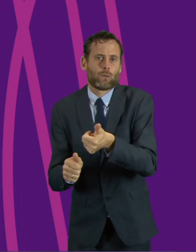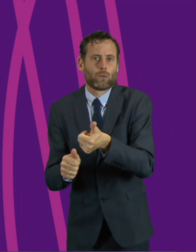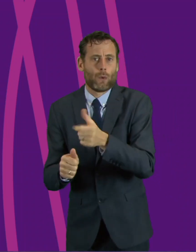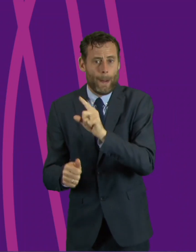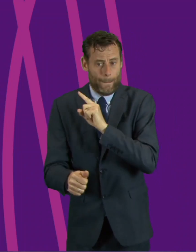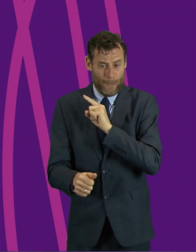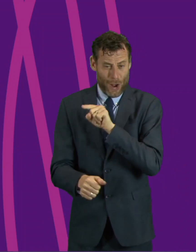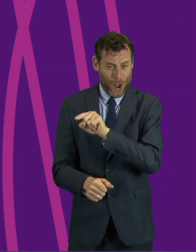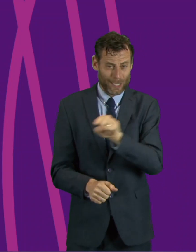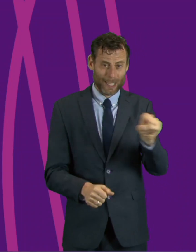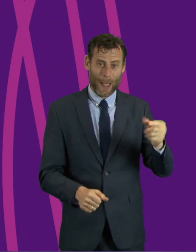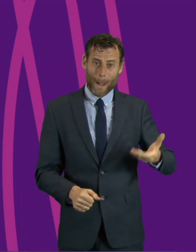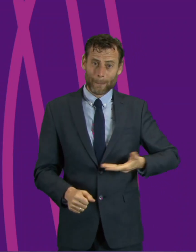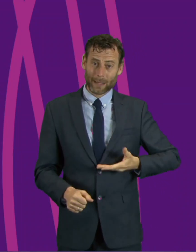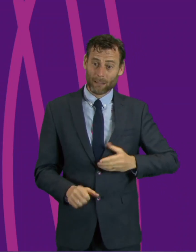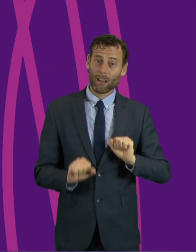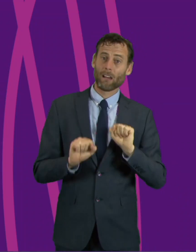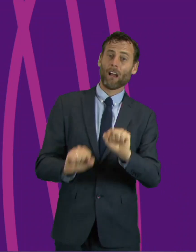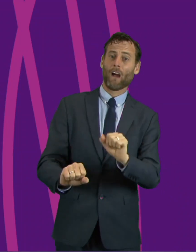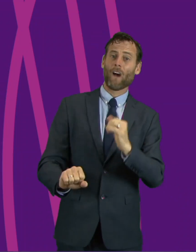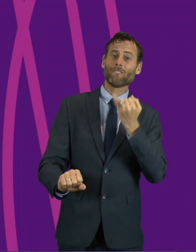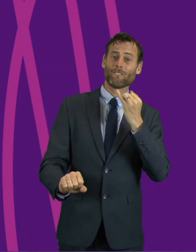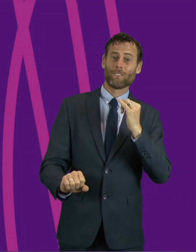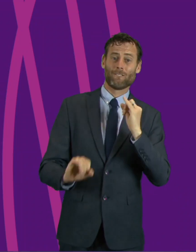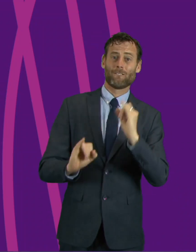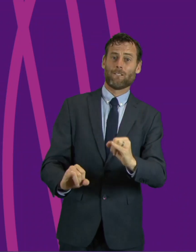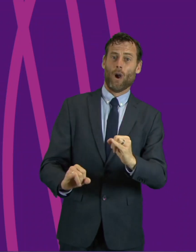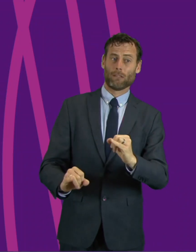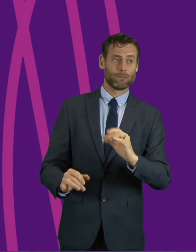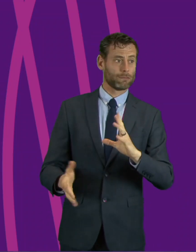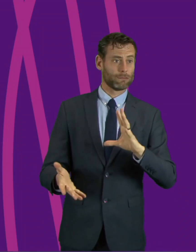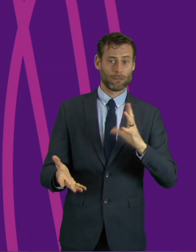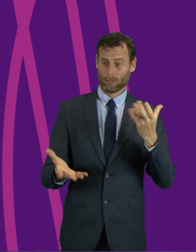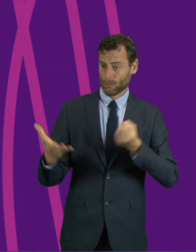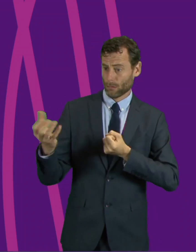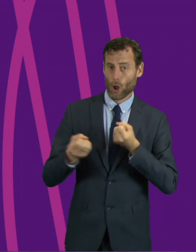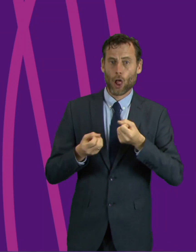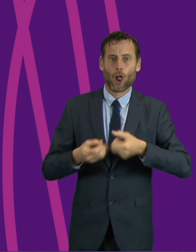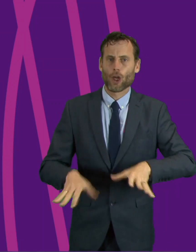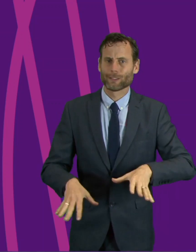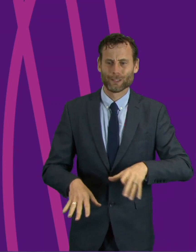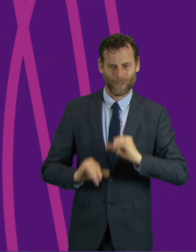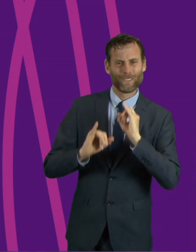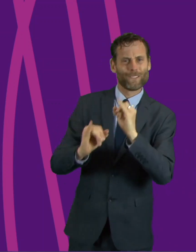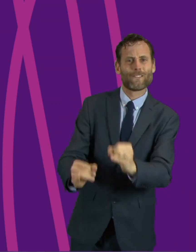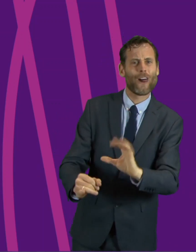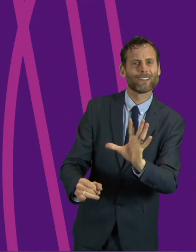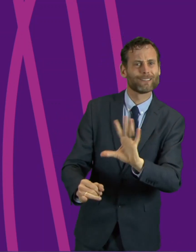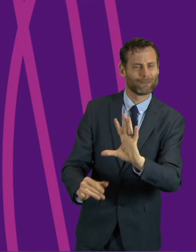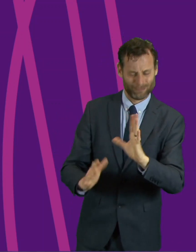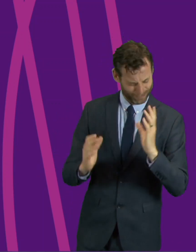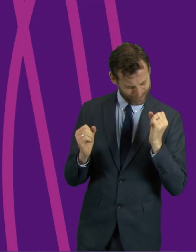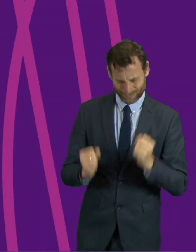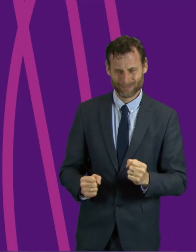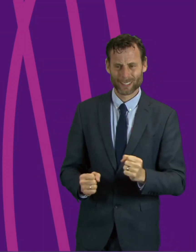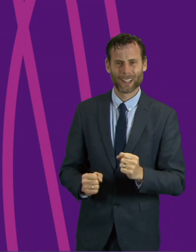are having through no fault of their own. And I send that message without equivocation. I think anybody trying to wriggle out of obligations